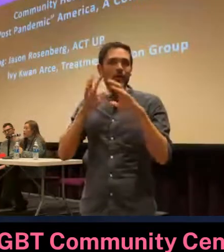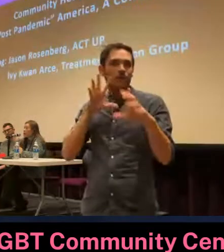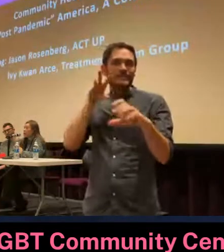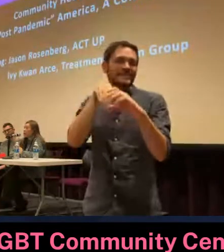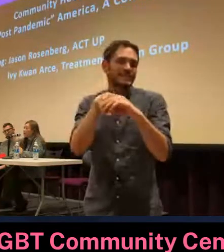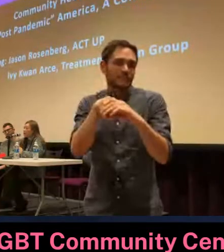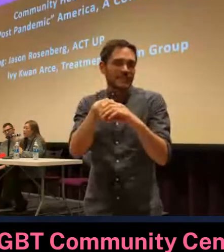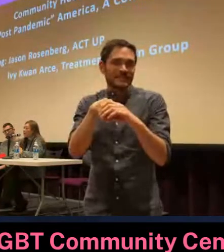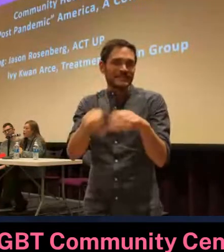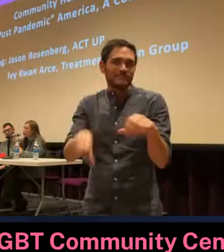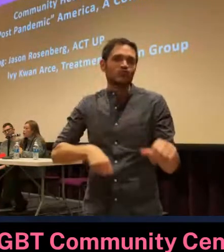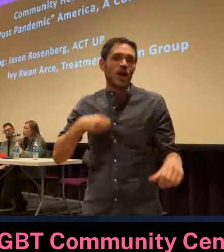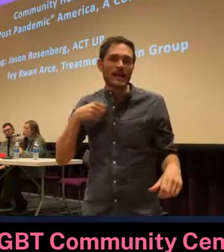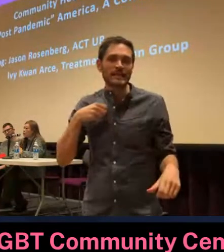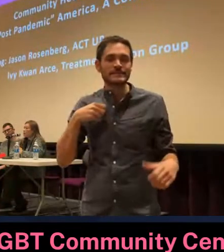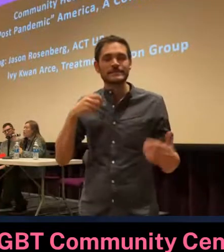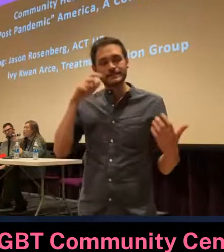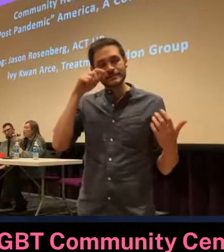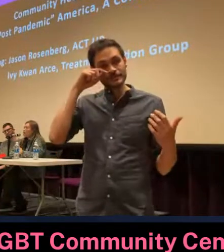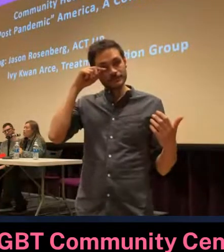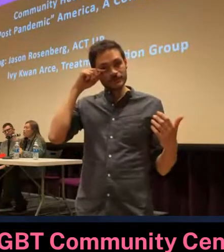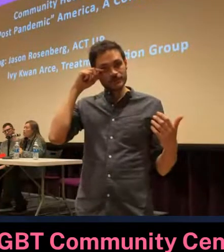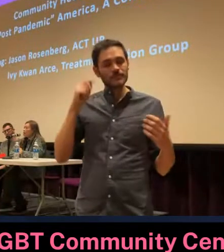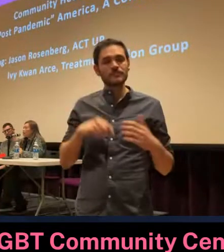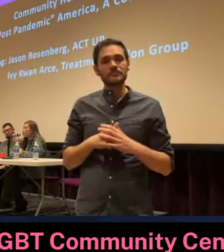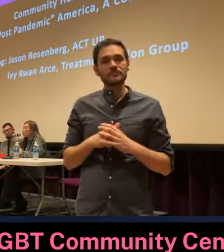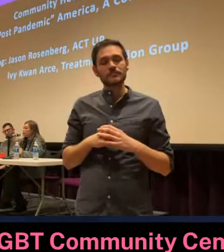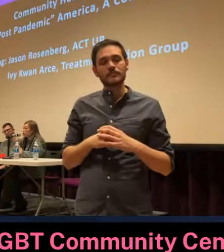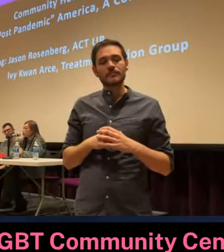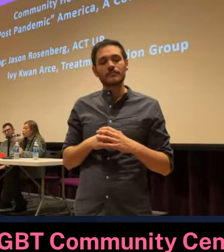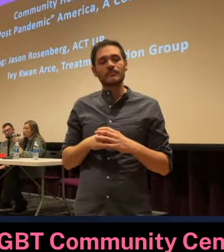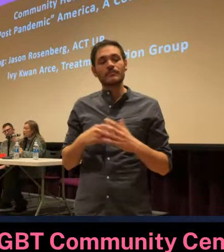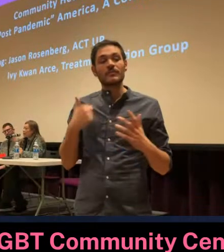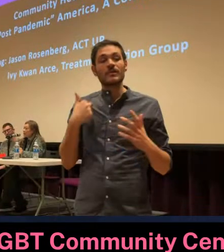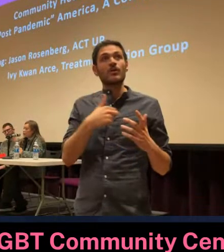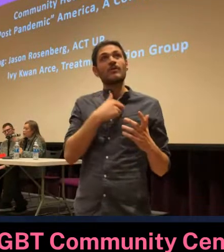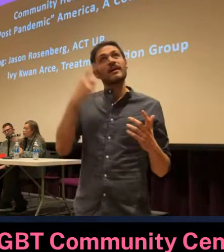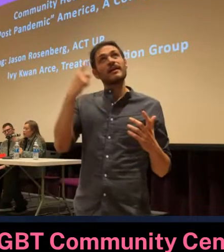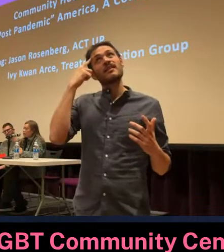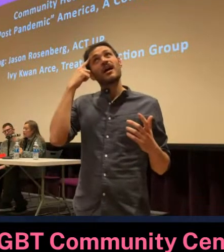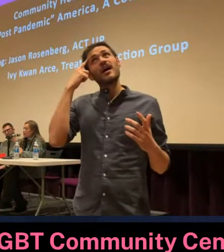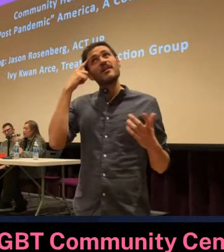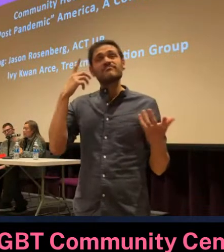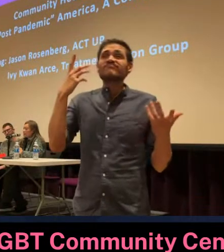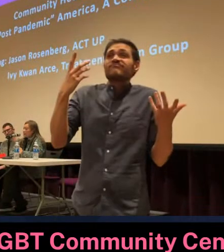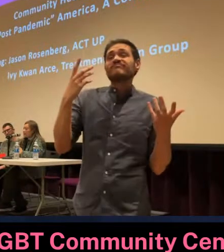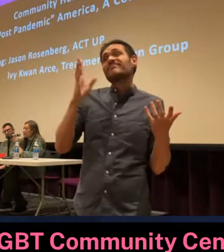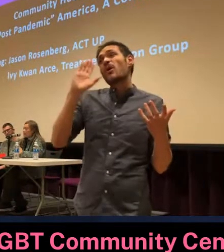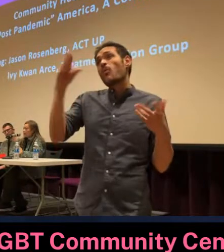And we immediately fell into, oh, we're gonna sell t-shirt. And I'm like, no, we're not.